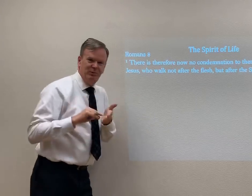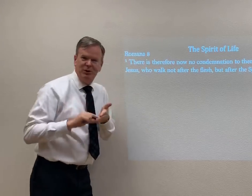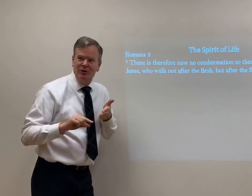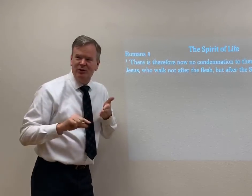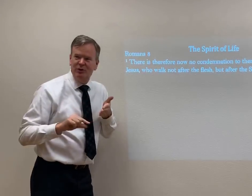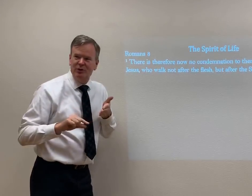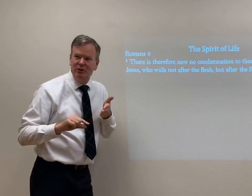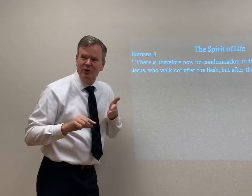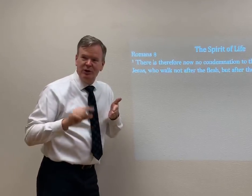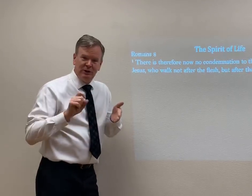follow here.